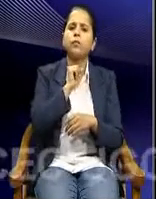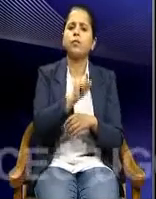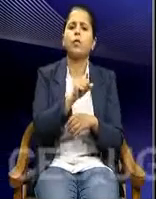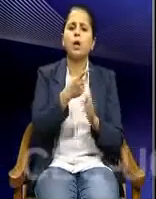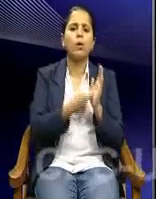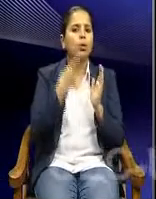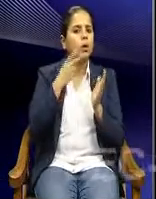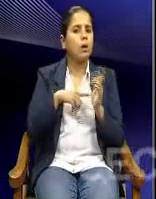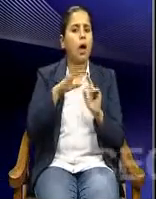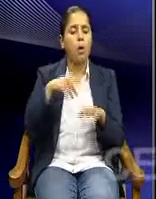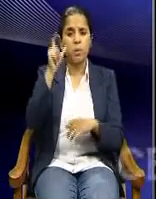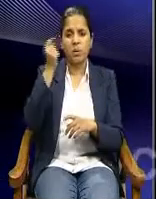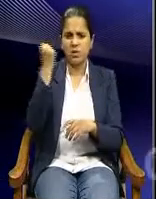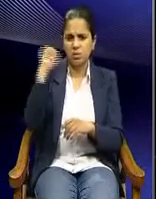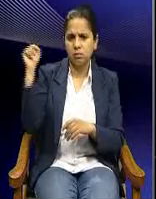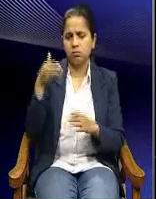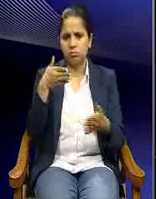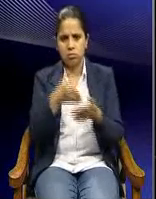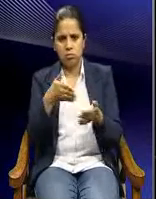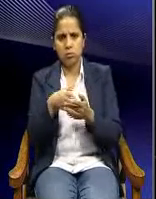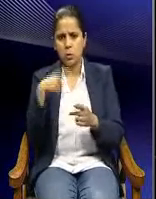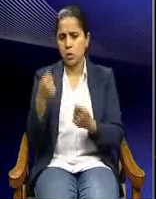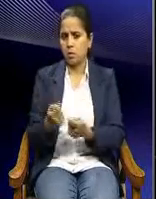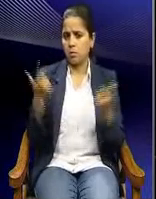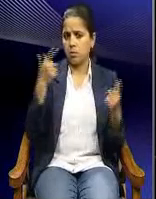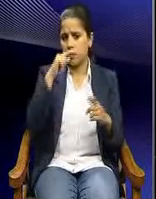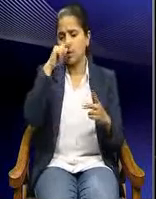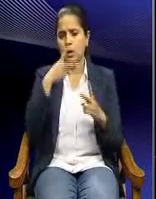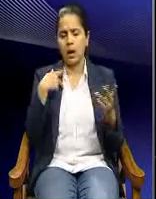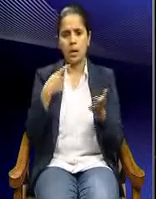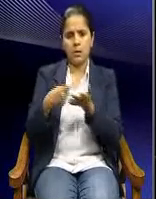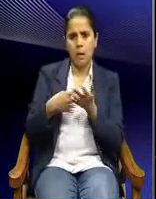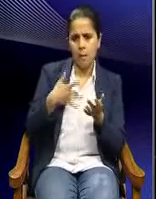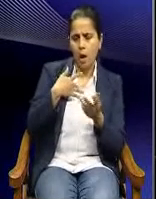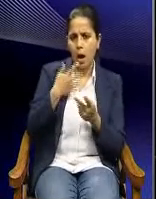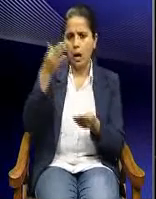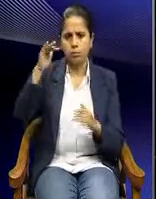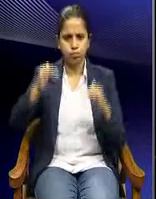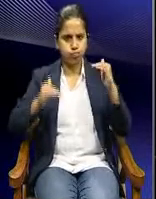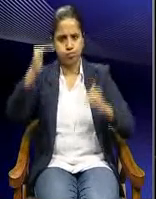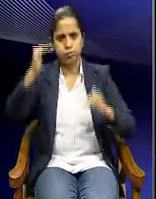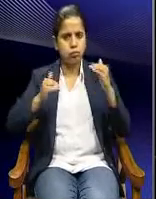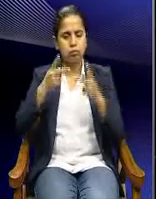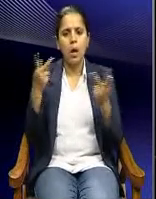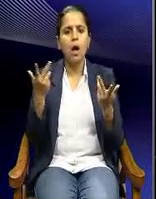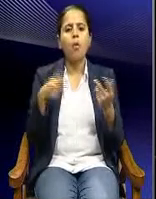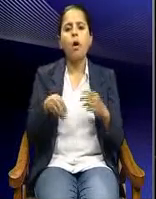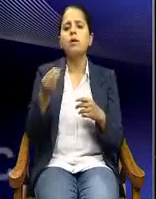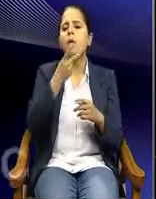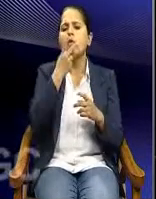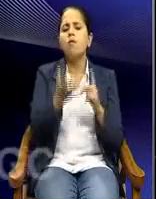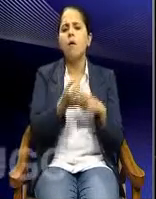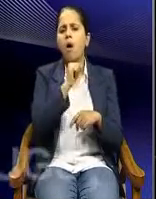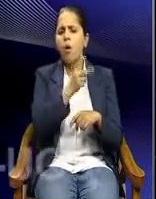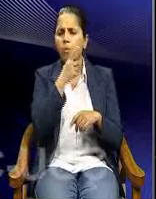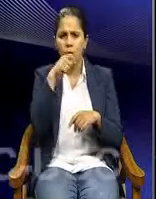that how the protagonist challenges the capitalist with dignity and honor. So we find that how the concern of